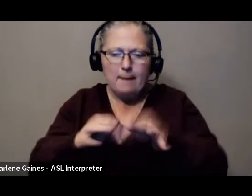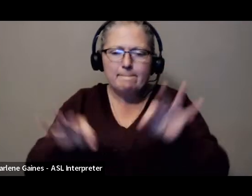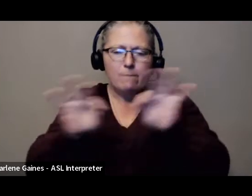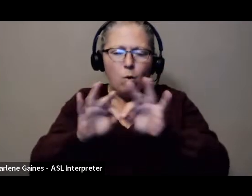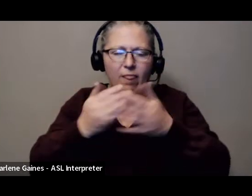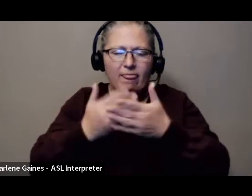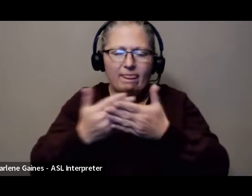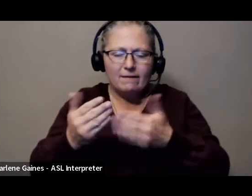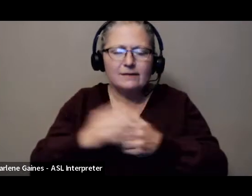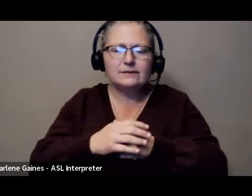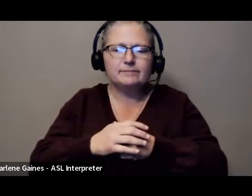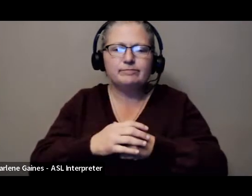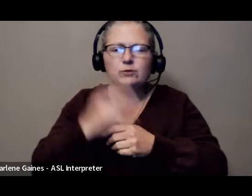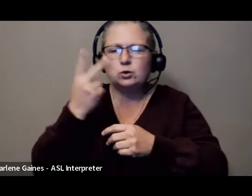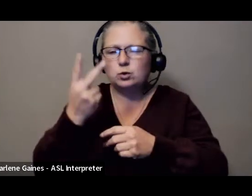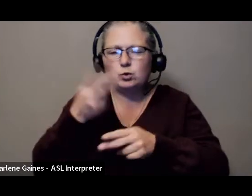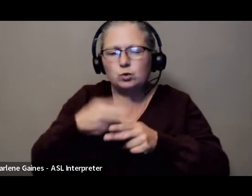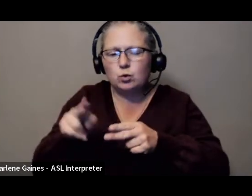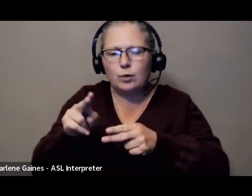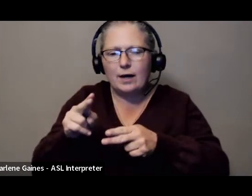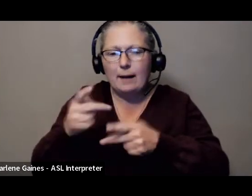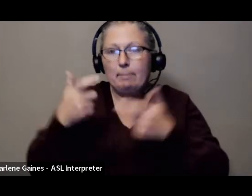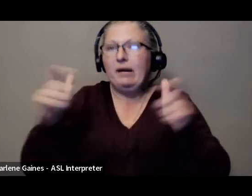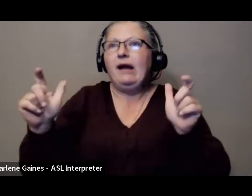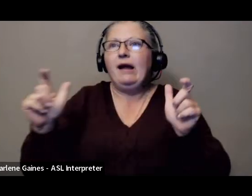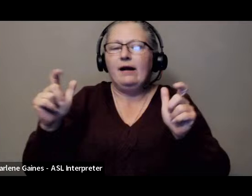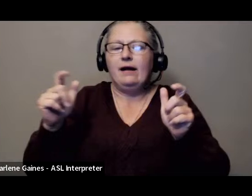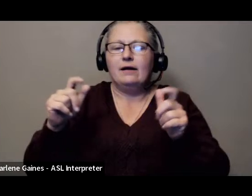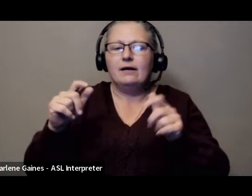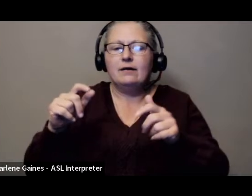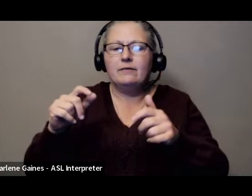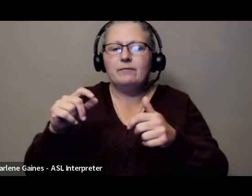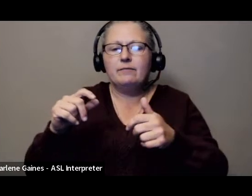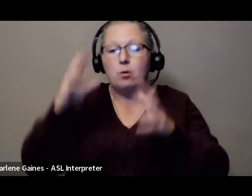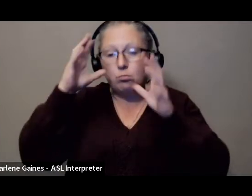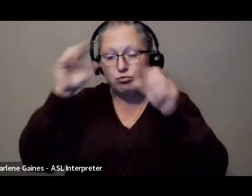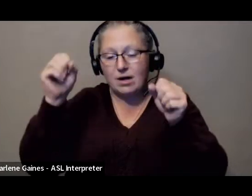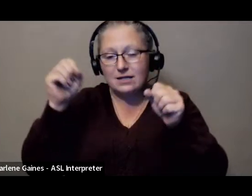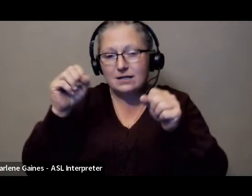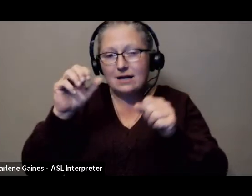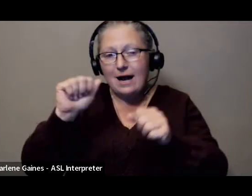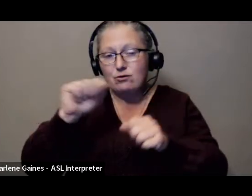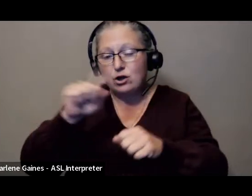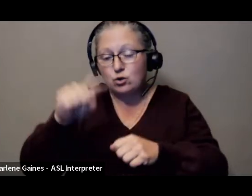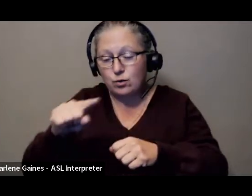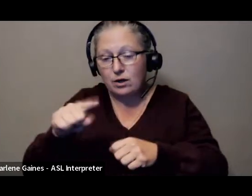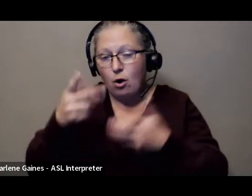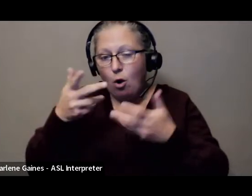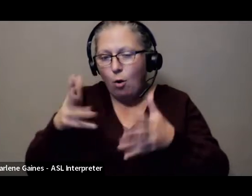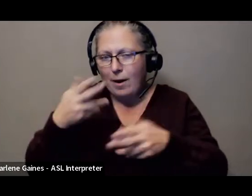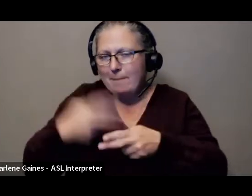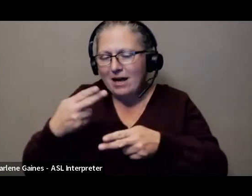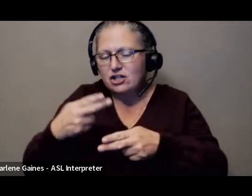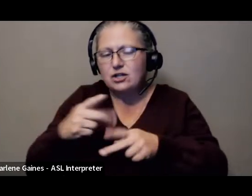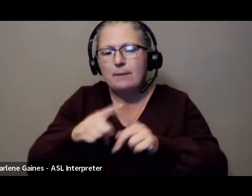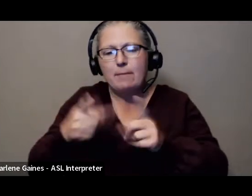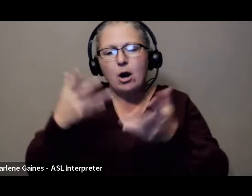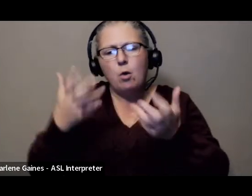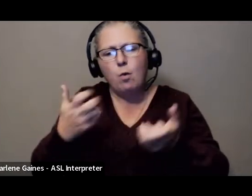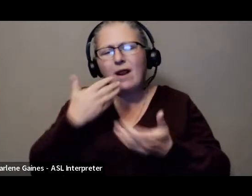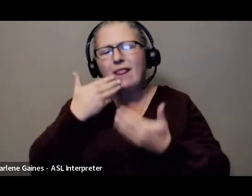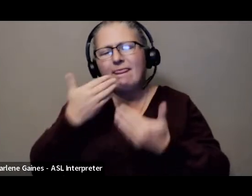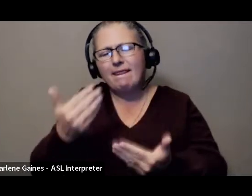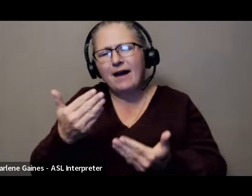material. Just two quick big thanks, and President Andrade Zuniga already mentioned this, but I want to